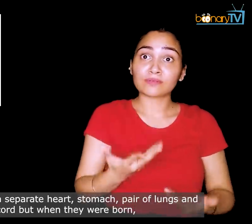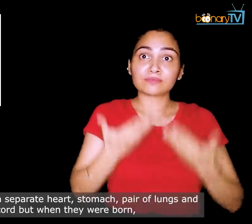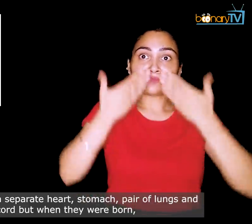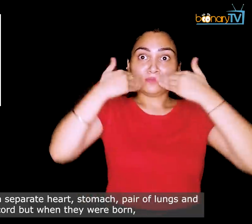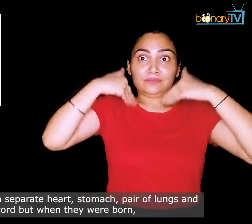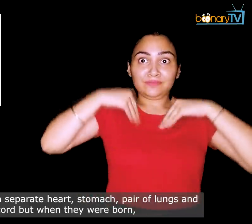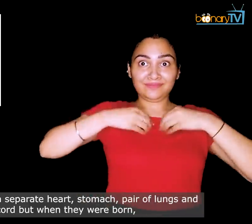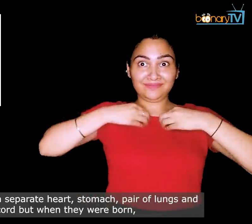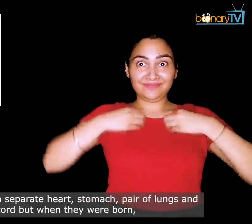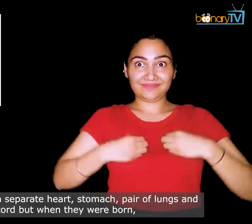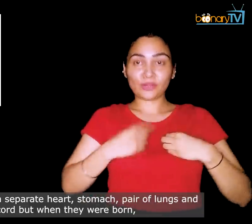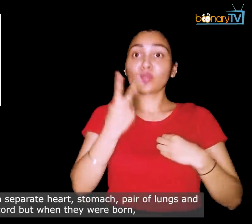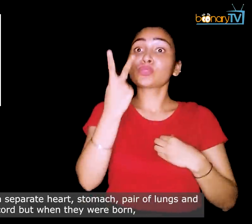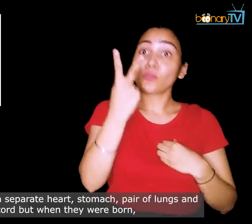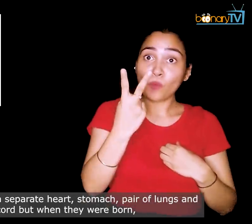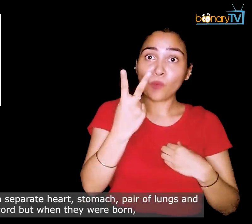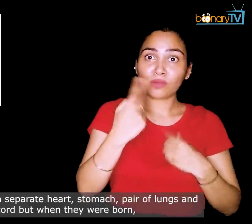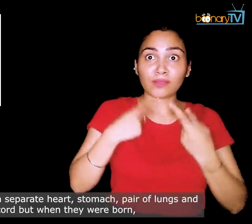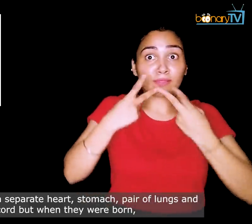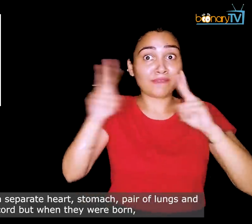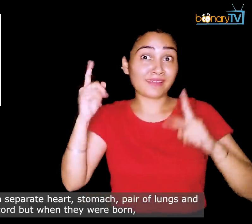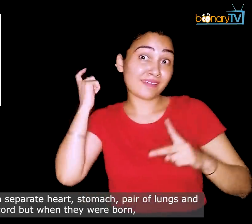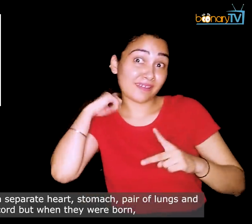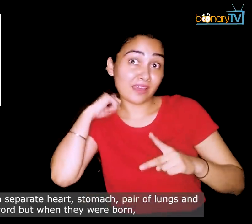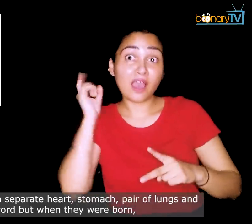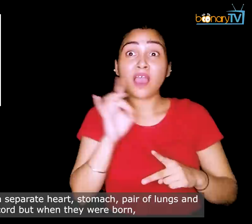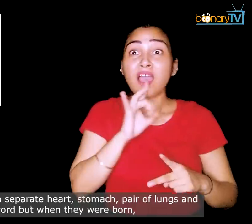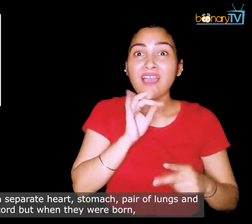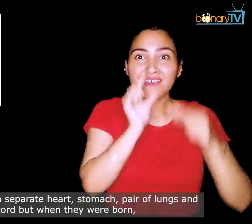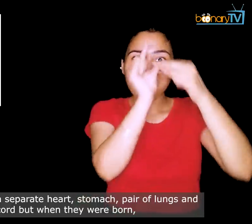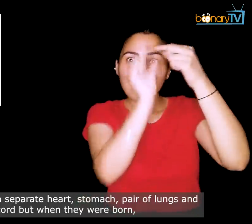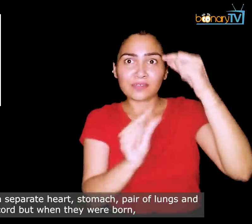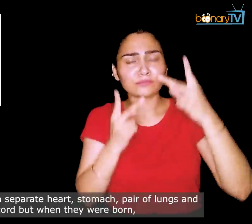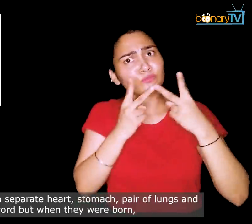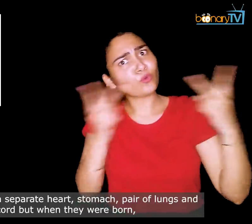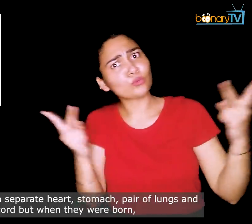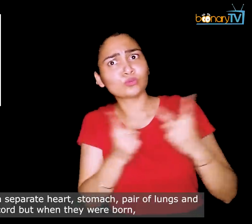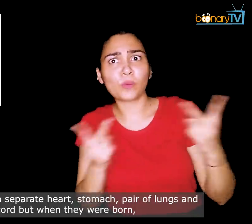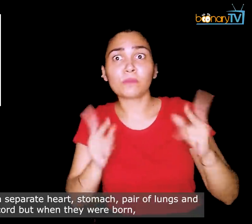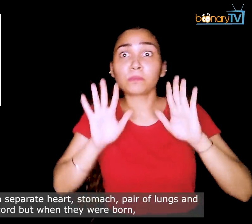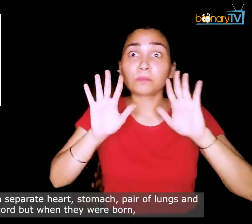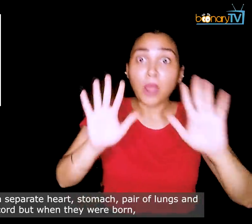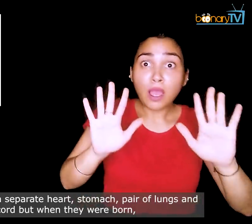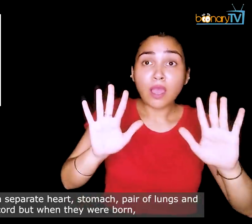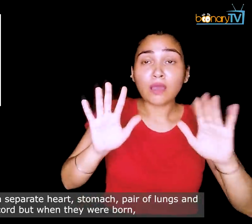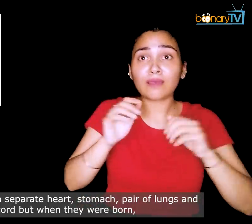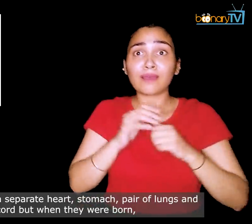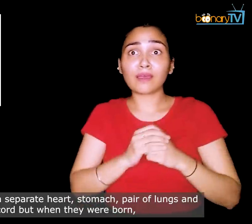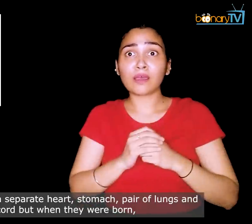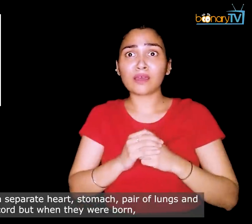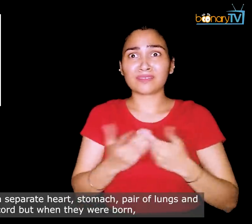pair of lungs and spinal cord. But,